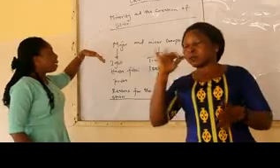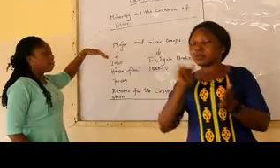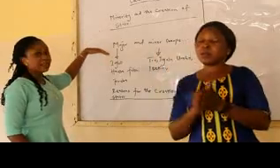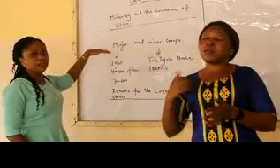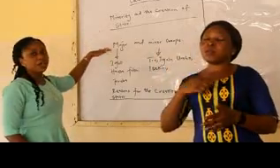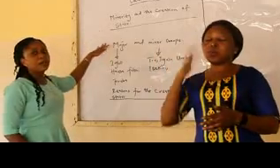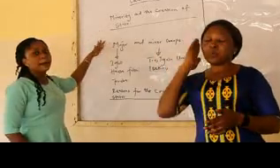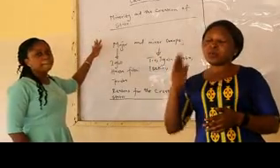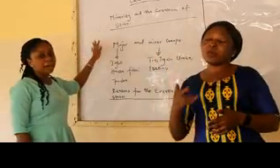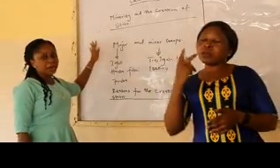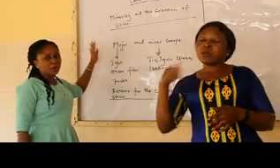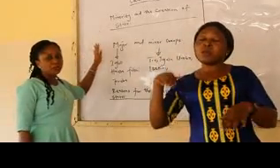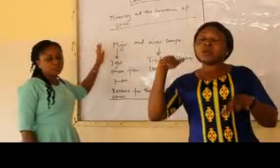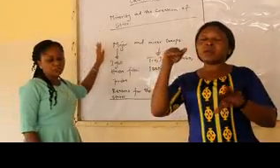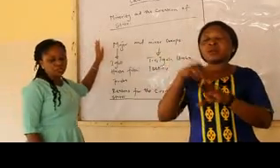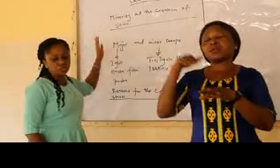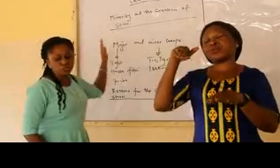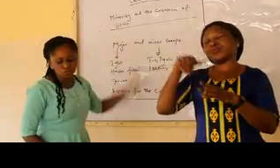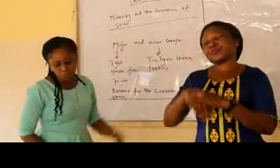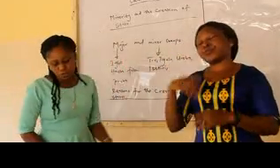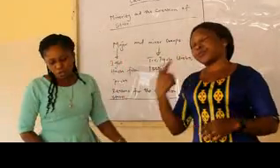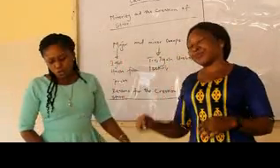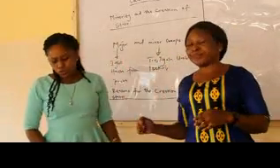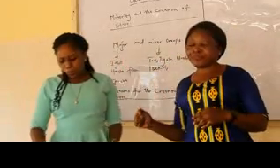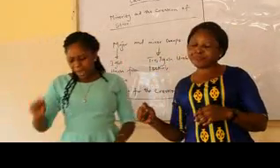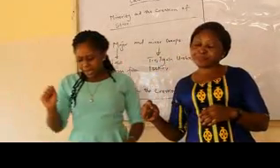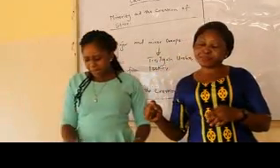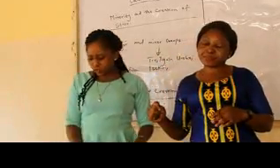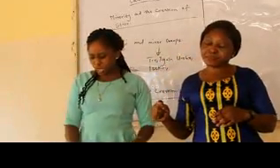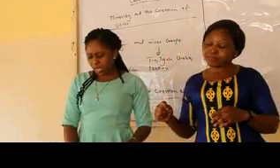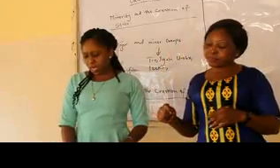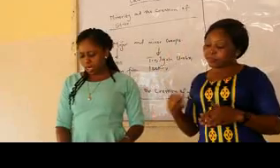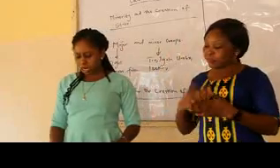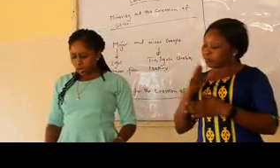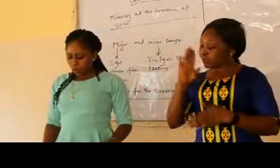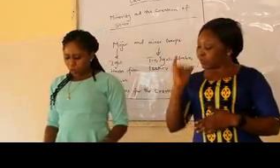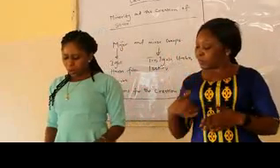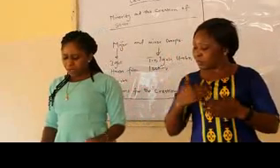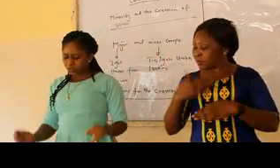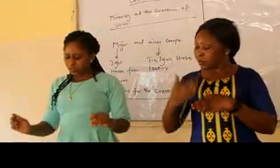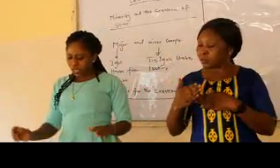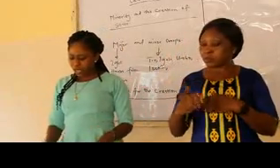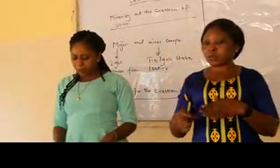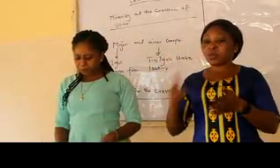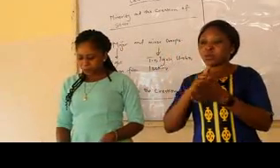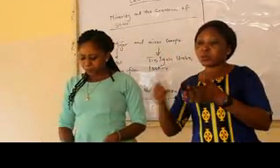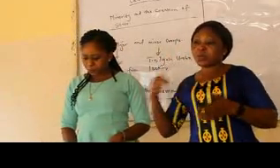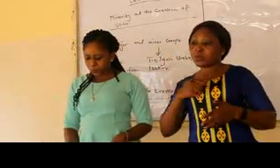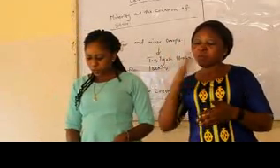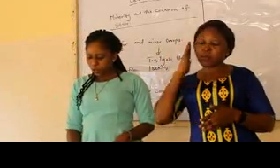states by the minority group. So by next week, we are going to